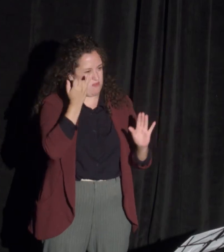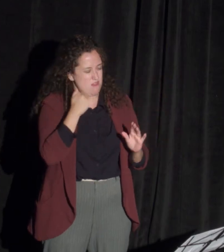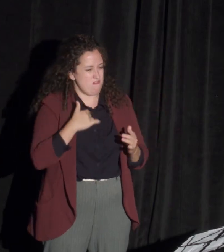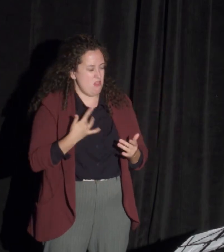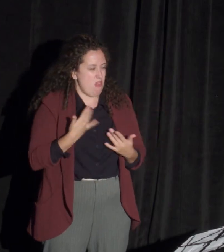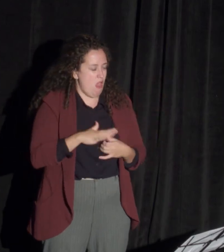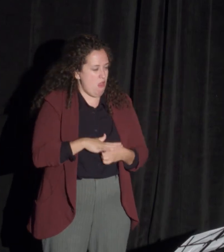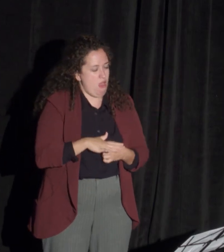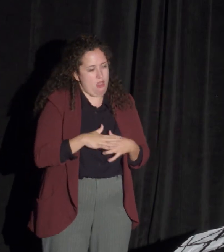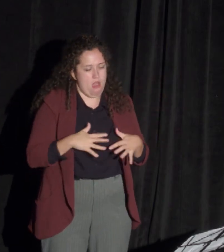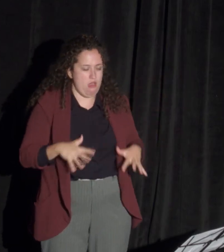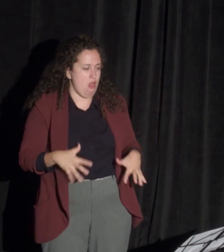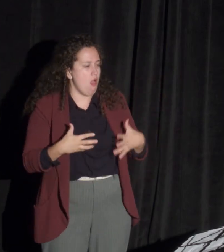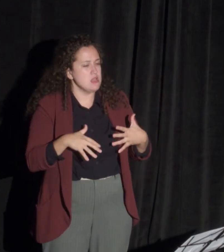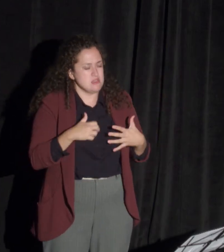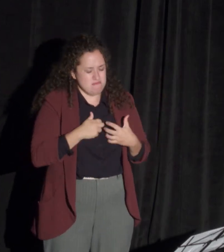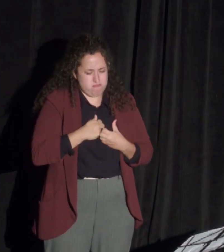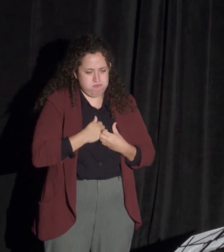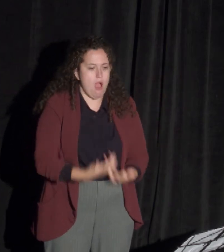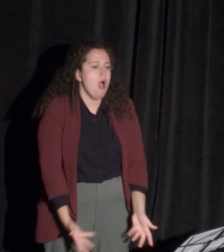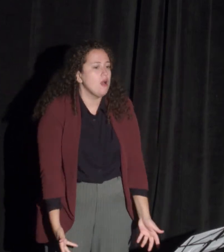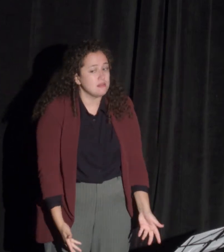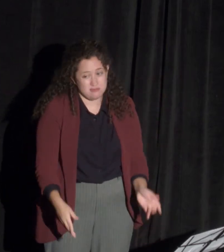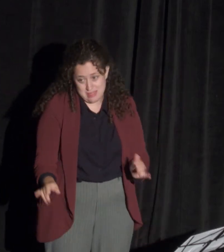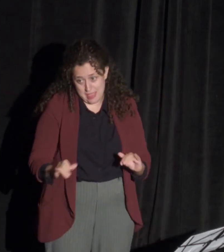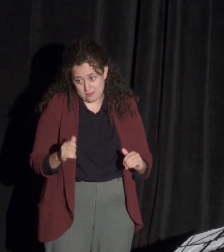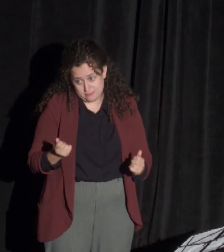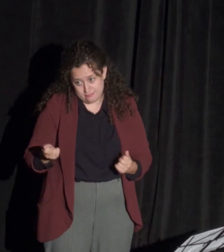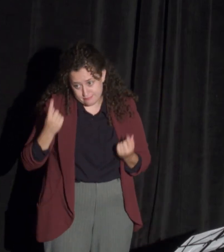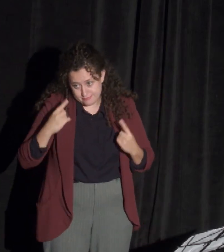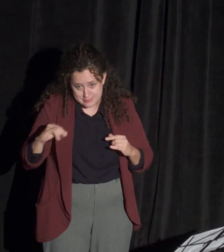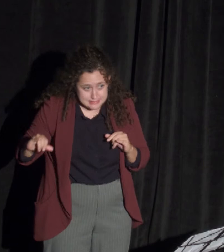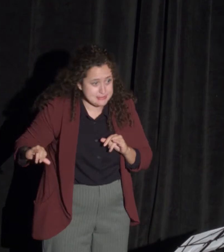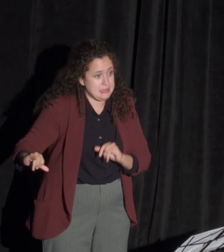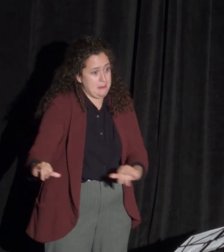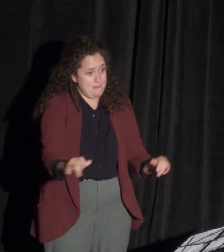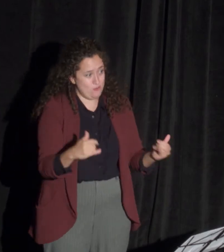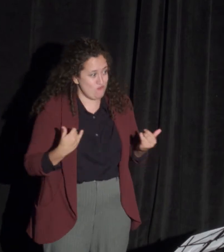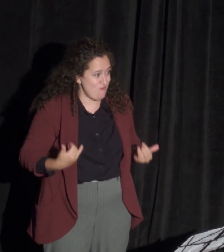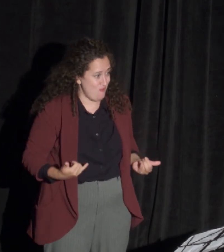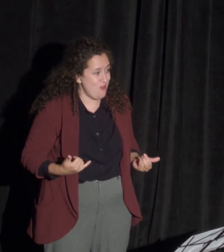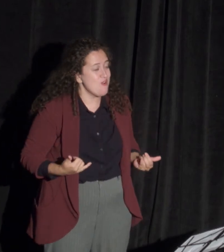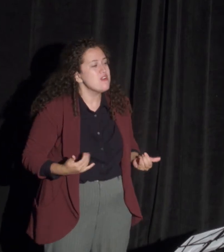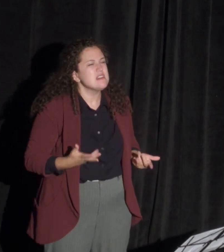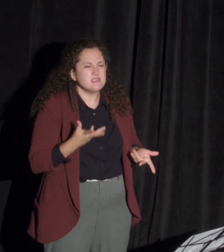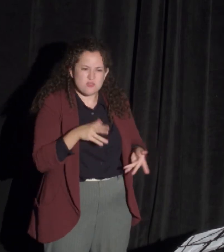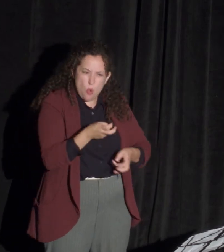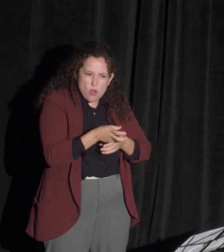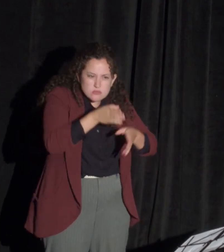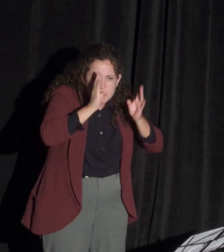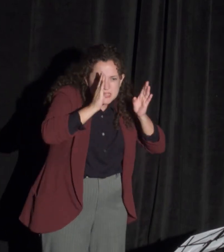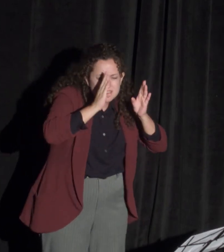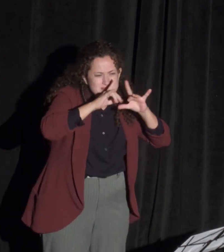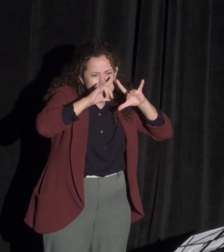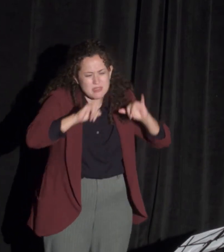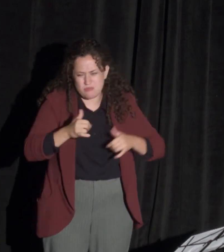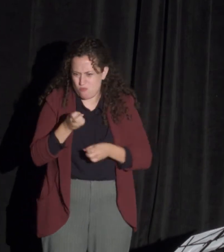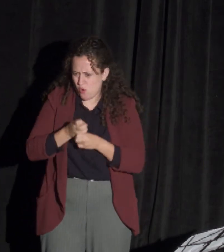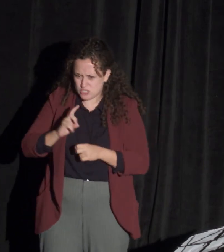anxious and burned out like we all are right now, it makes it really hard to pay attention. It also makes it hard to hear your own voice. But